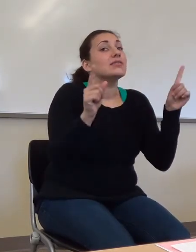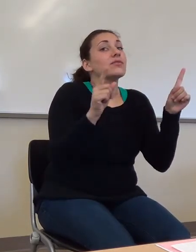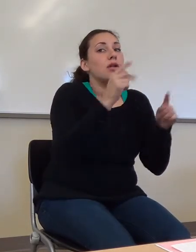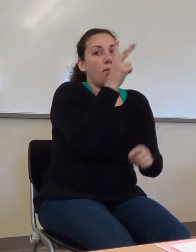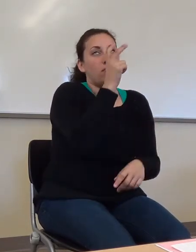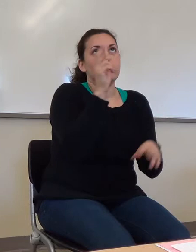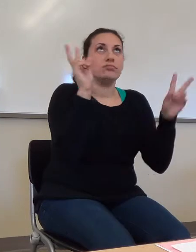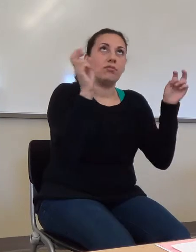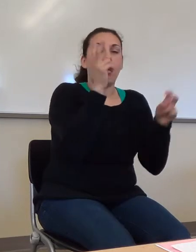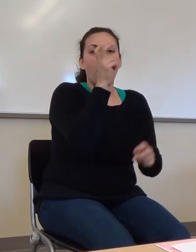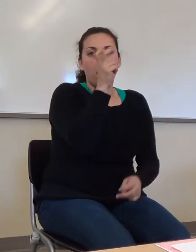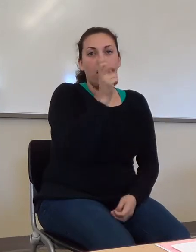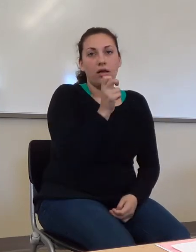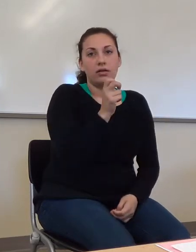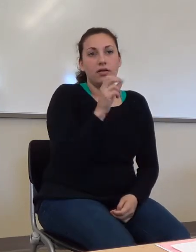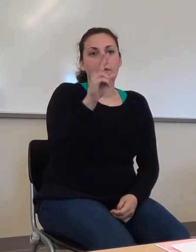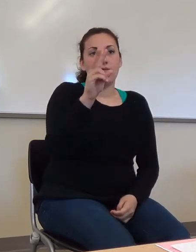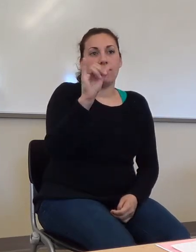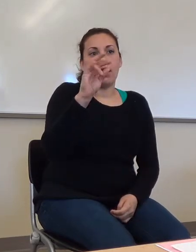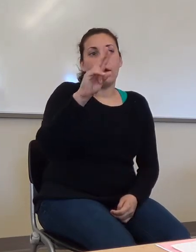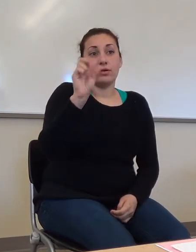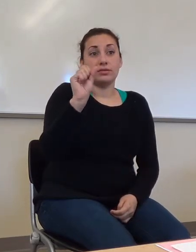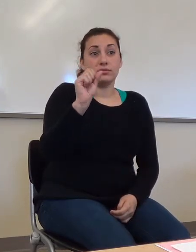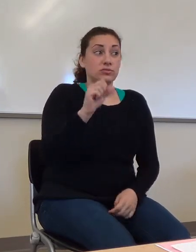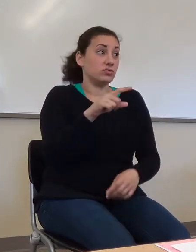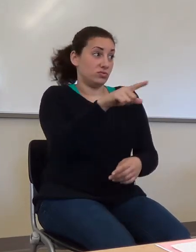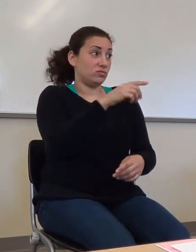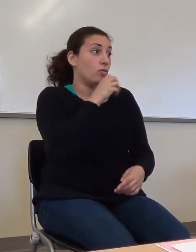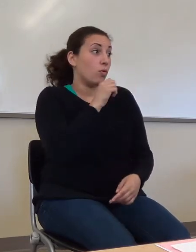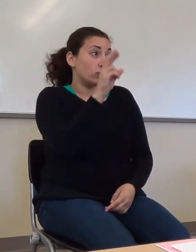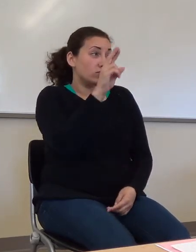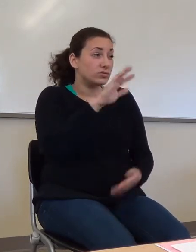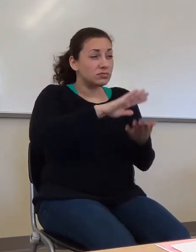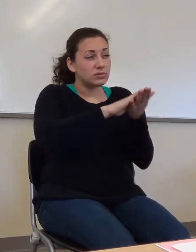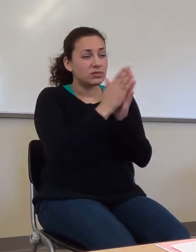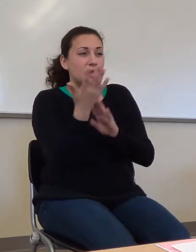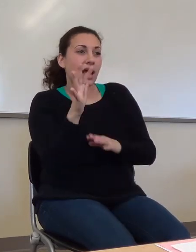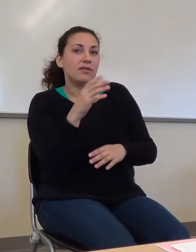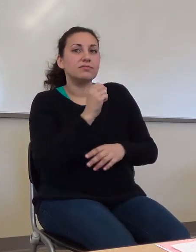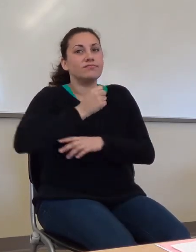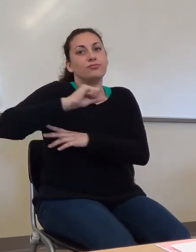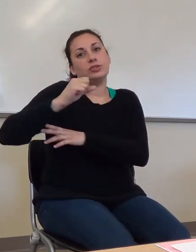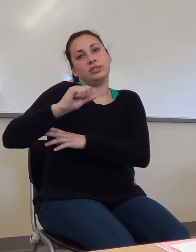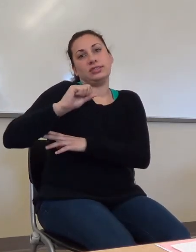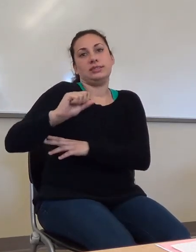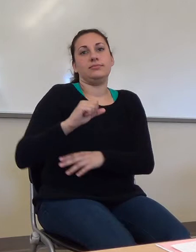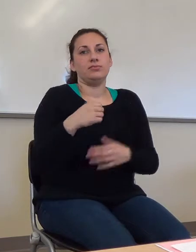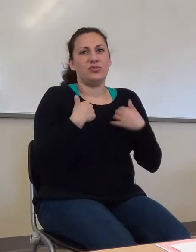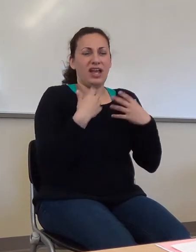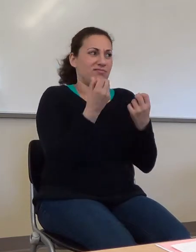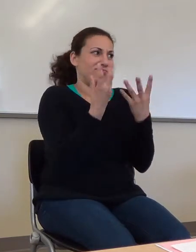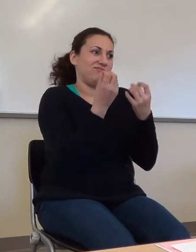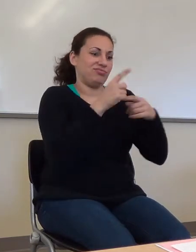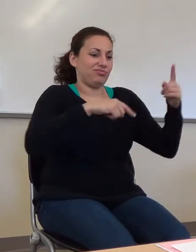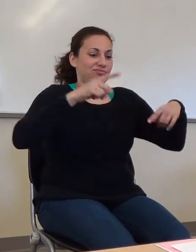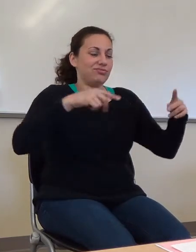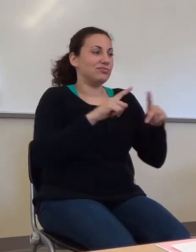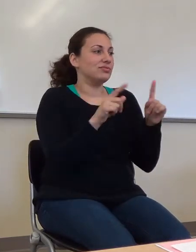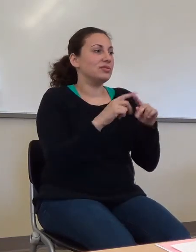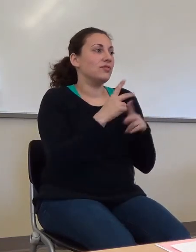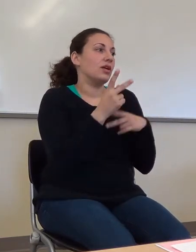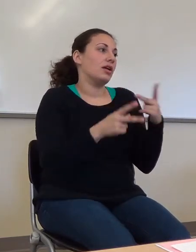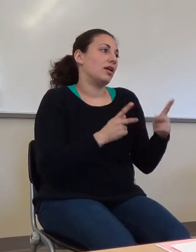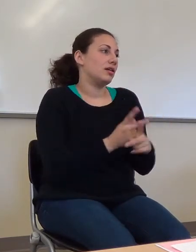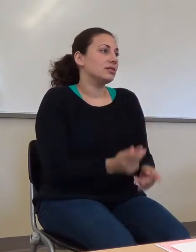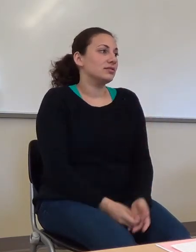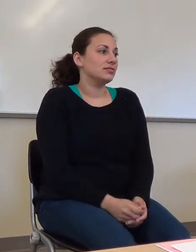bug. So as you get older, eventually you become kind of immune to them because you've had all of them and you don't get them so much anymore. Okay,